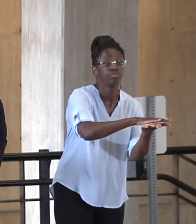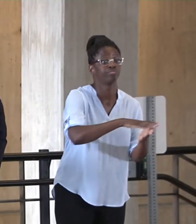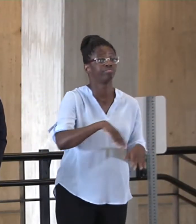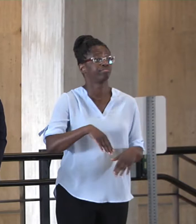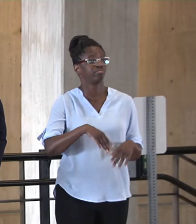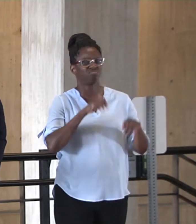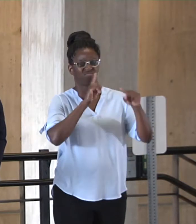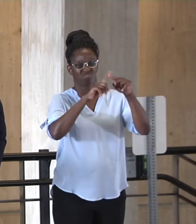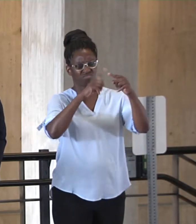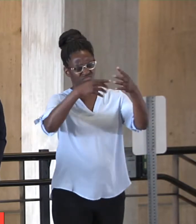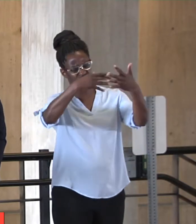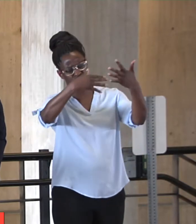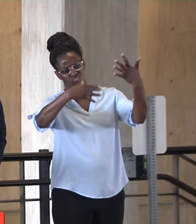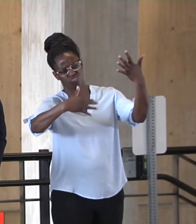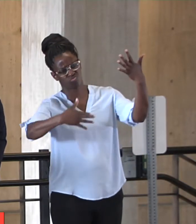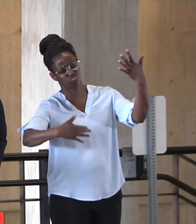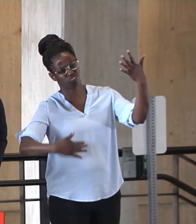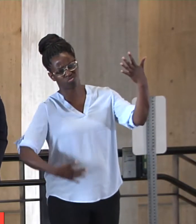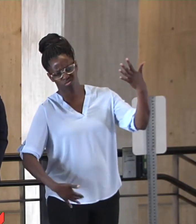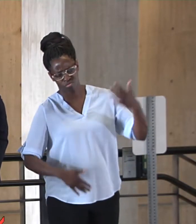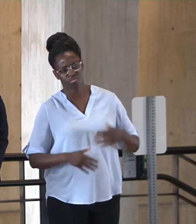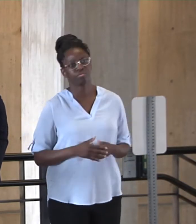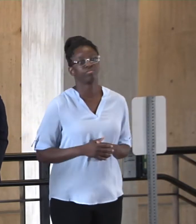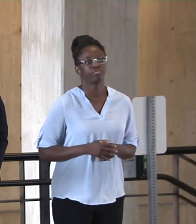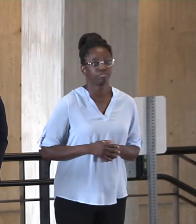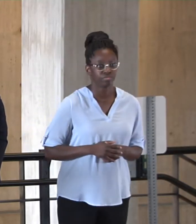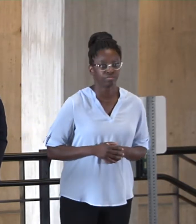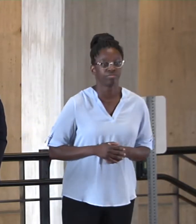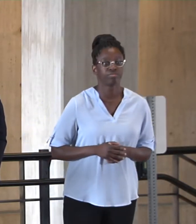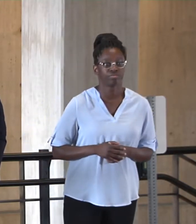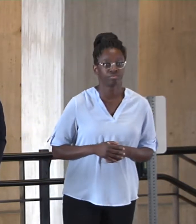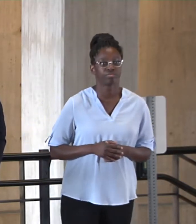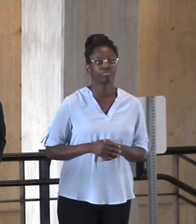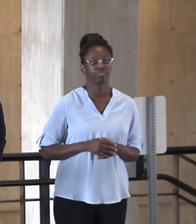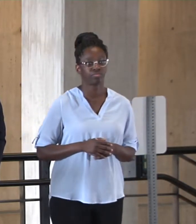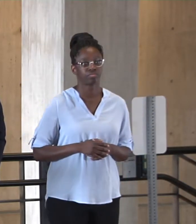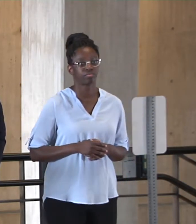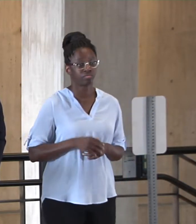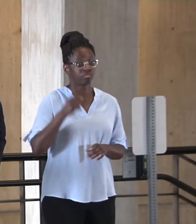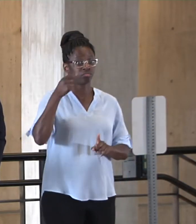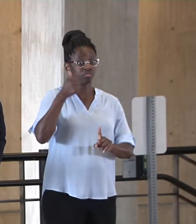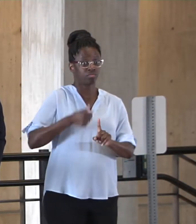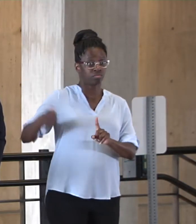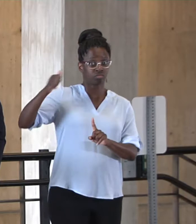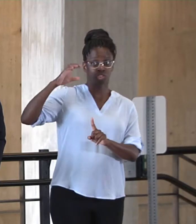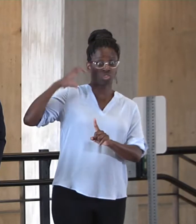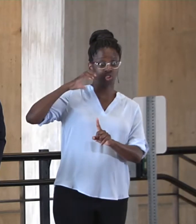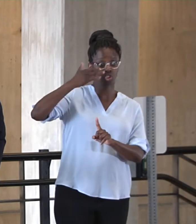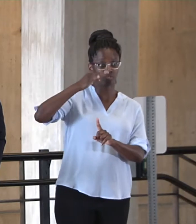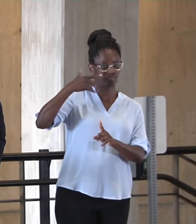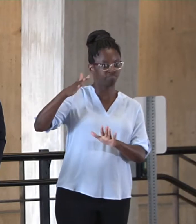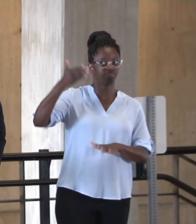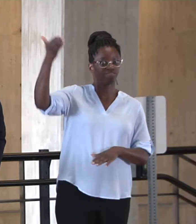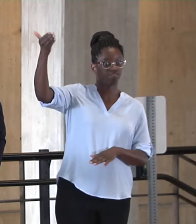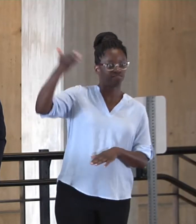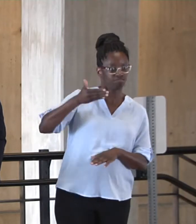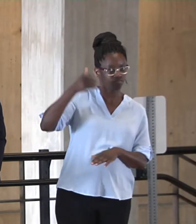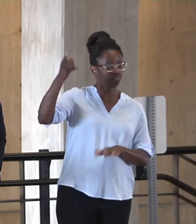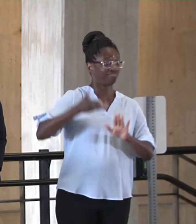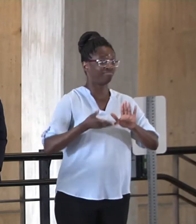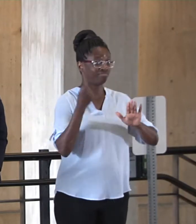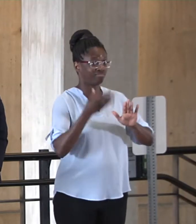significant influence on how to operate as the city is moving forward. This is an extremely important